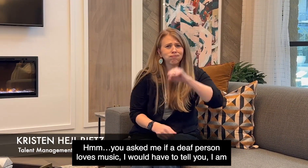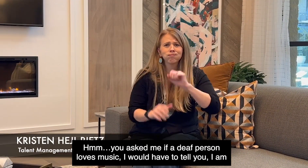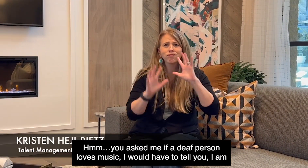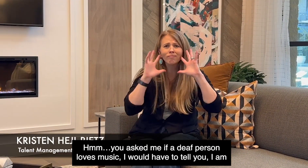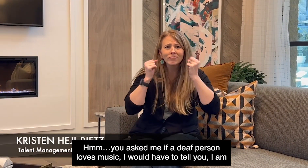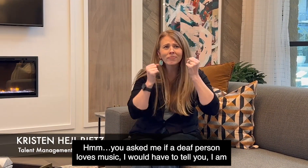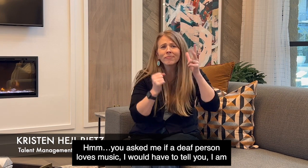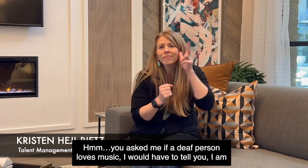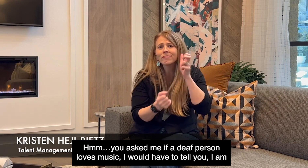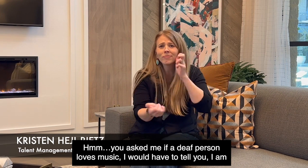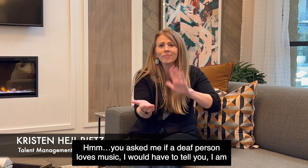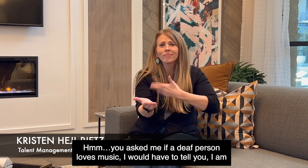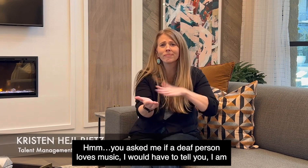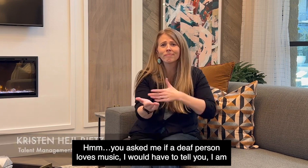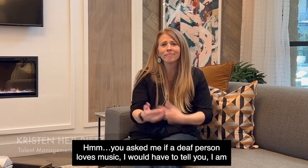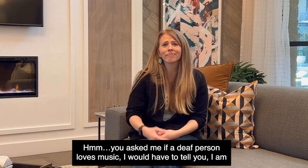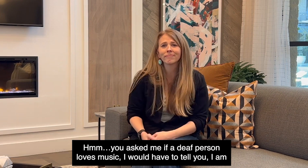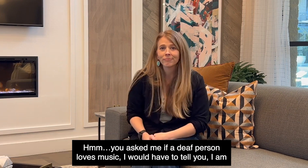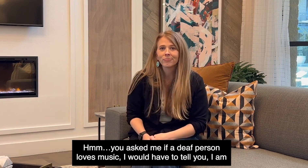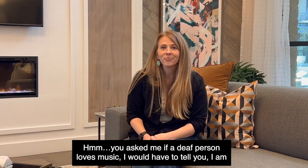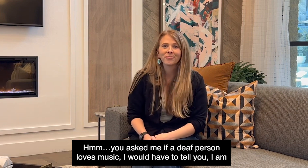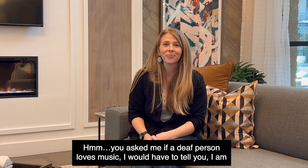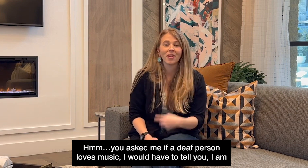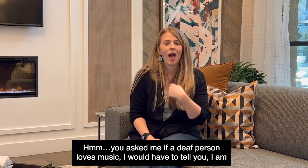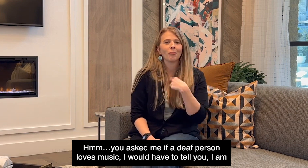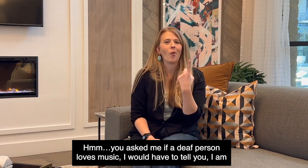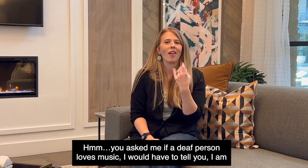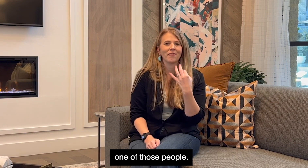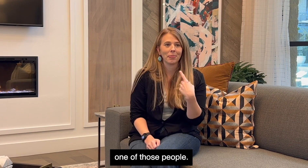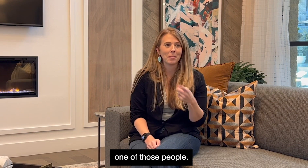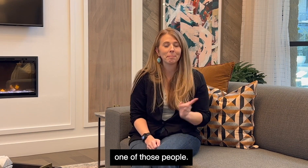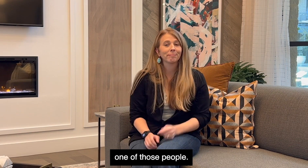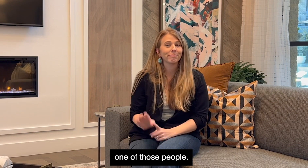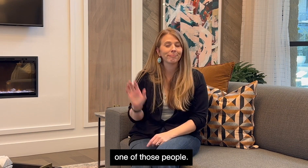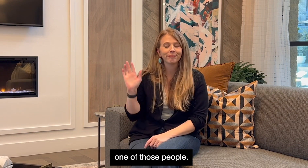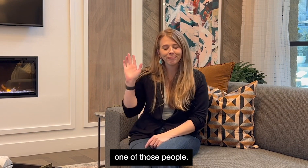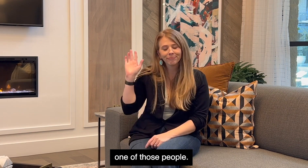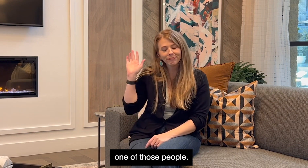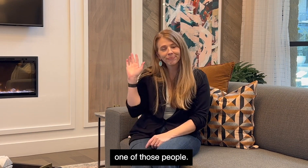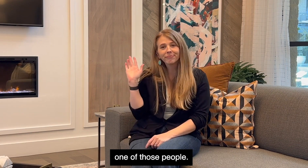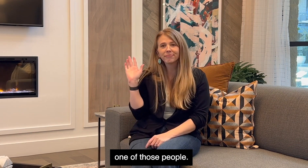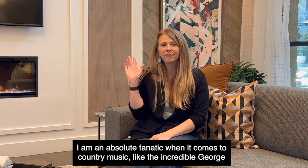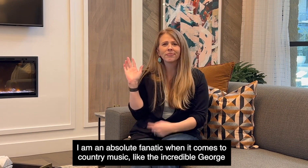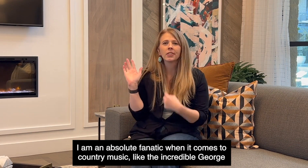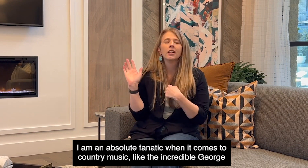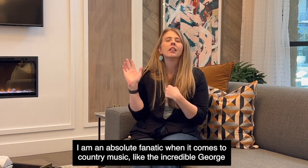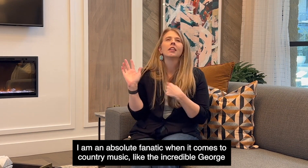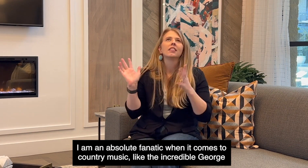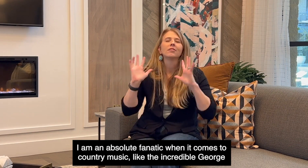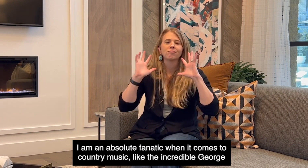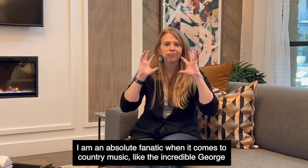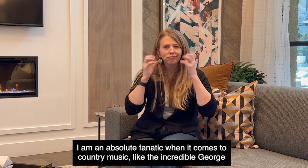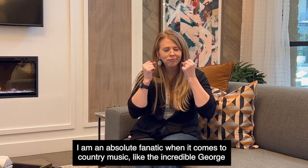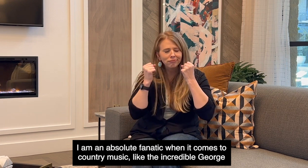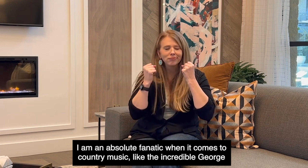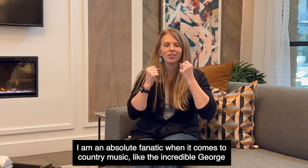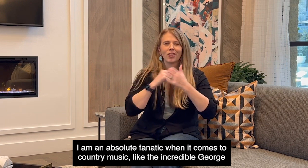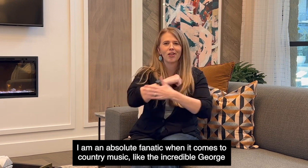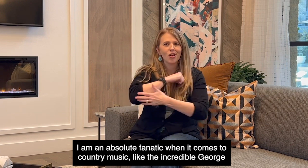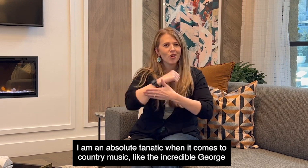loves music. I would have to tell you, I am one of those people. I am an absolute fanatic when it comes to